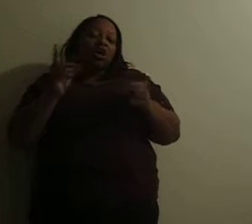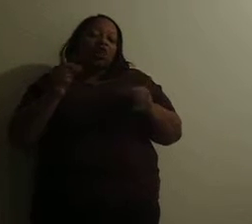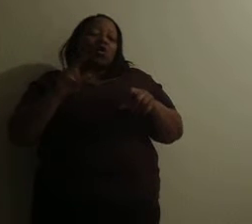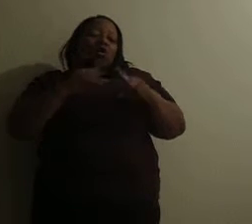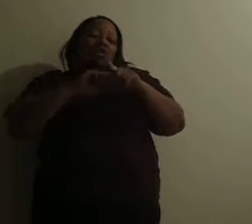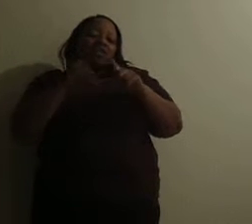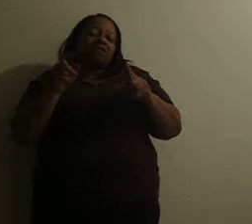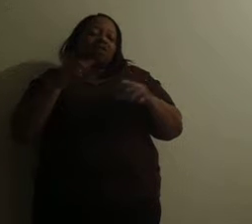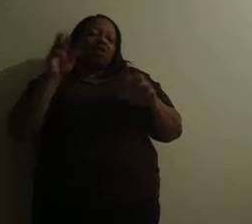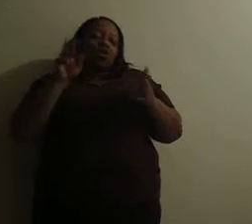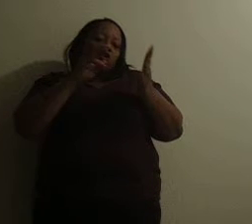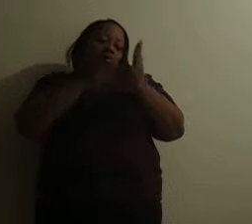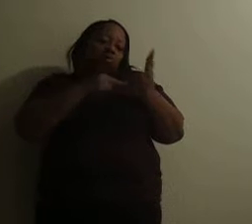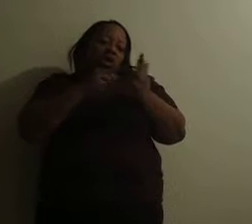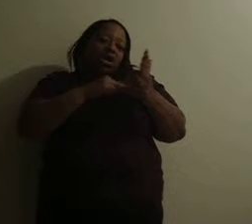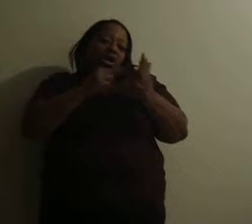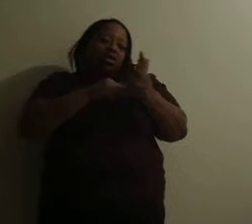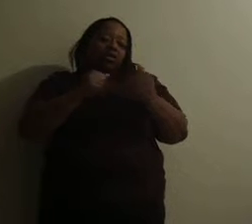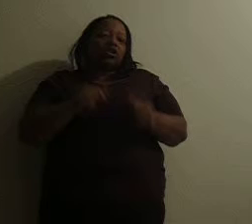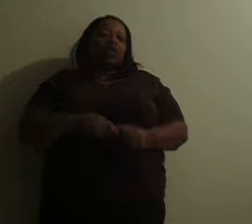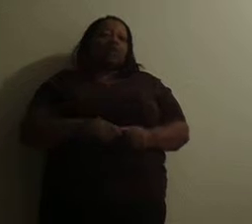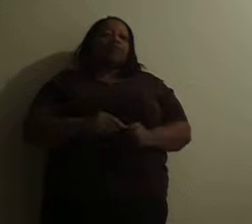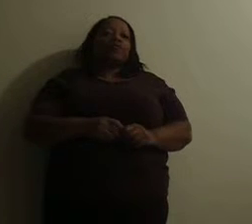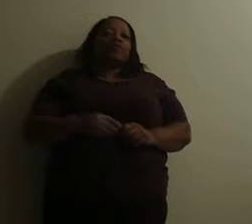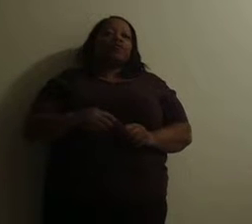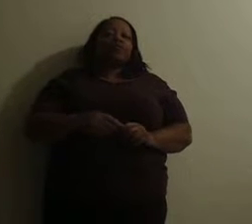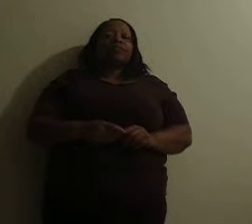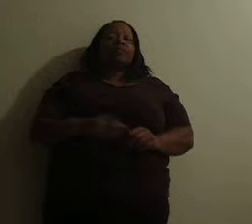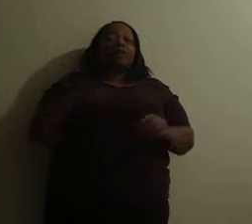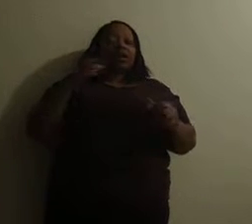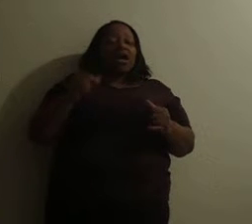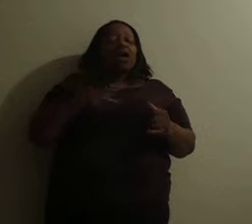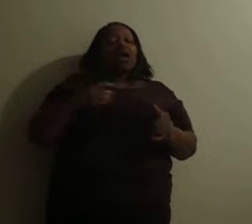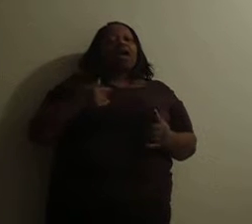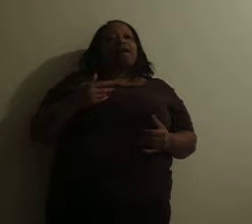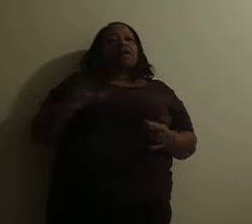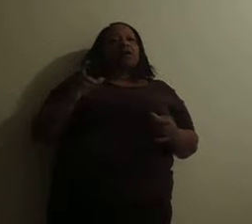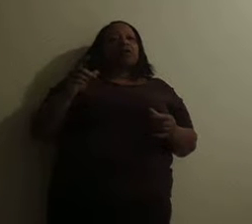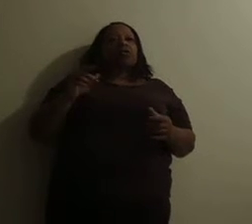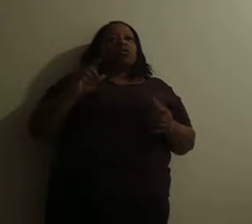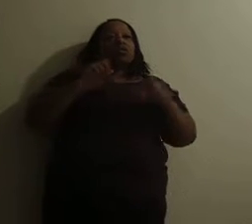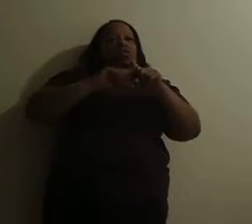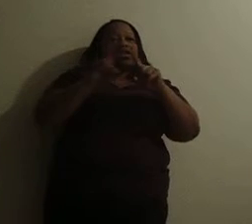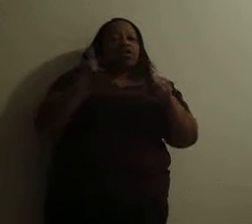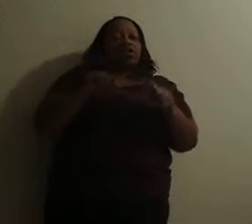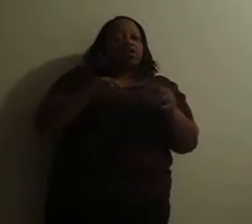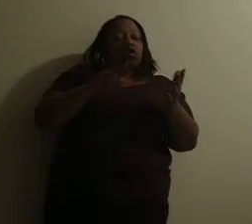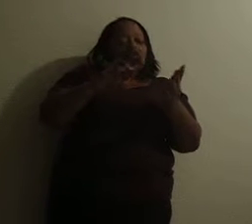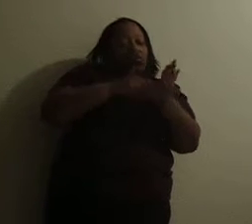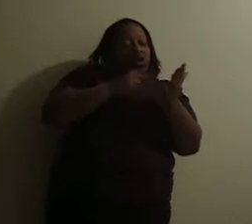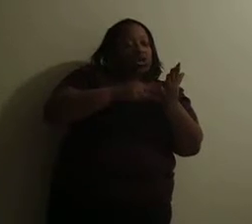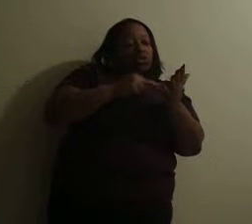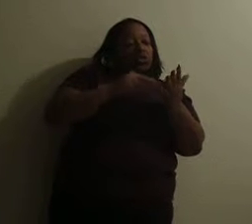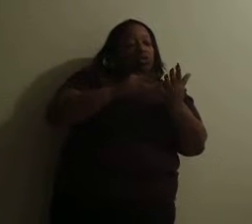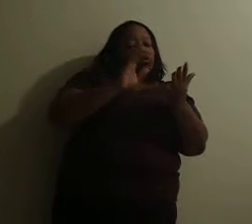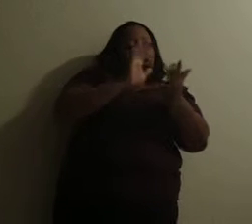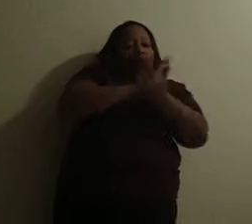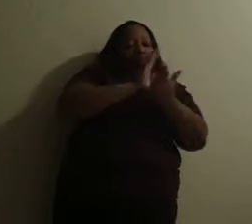then culminated in a short research paper, about a 7 to 10 page research paper. And doing